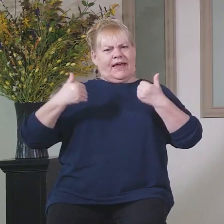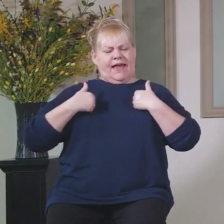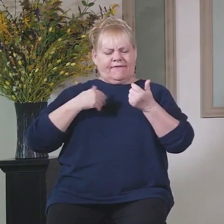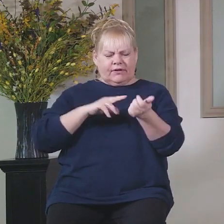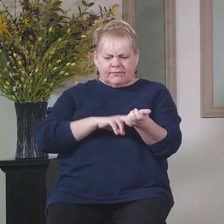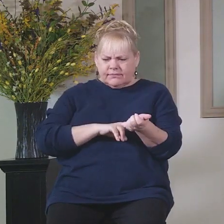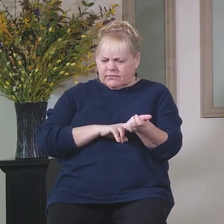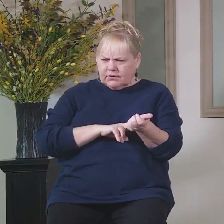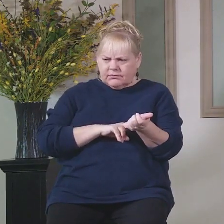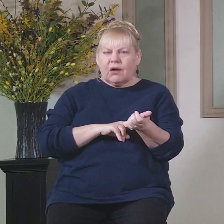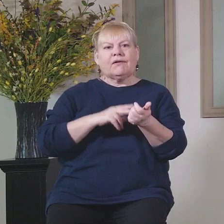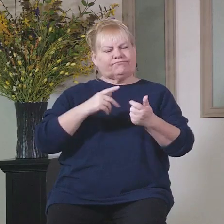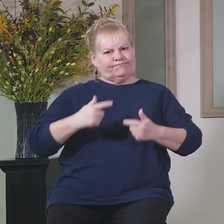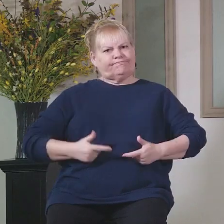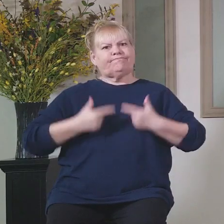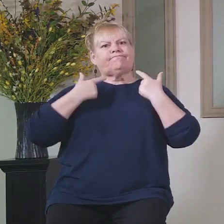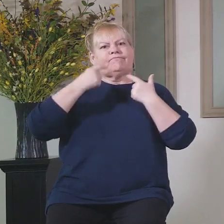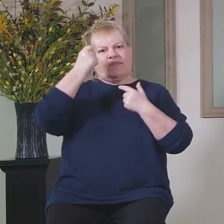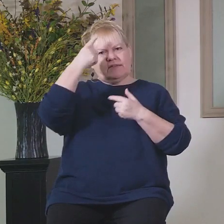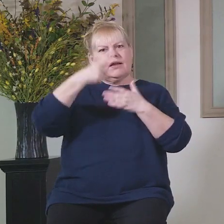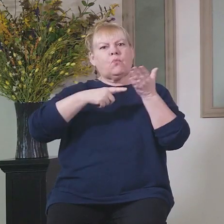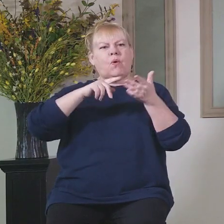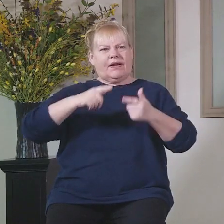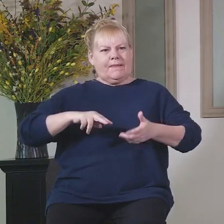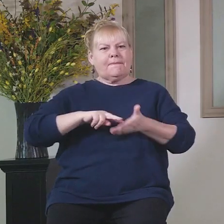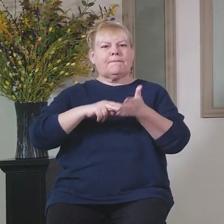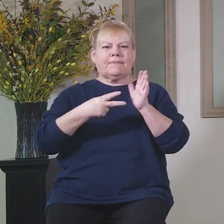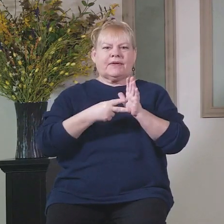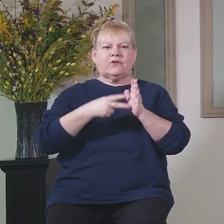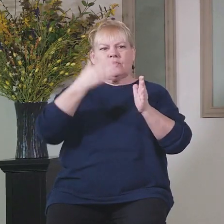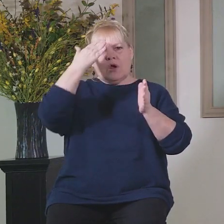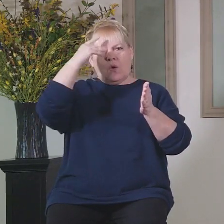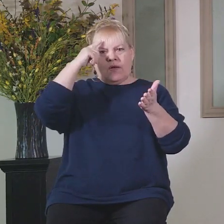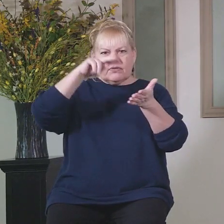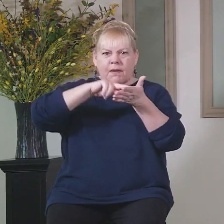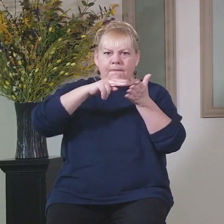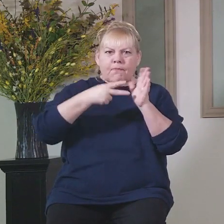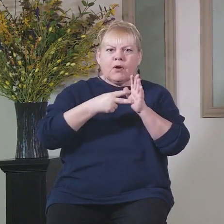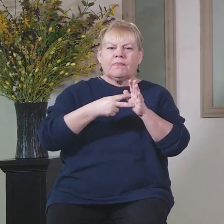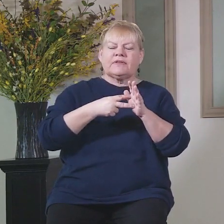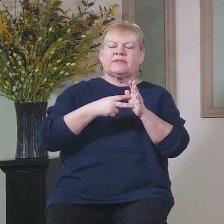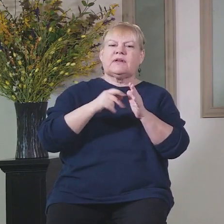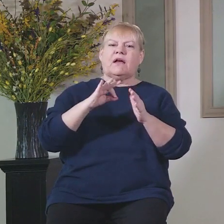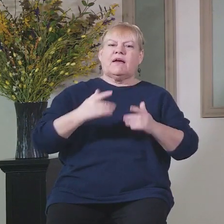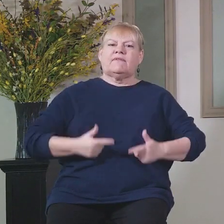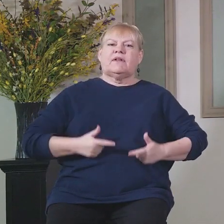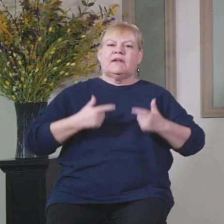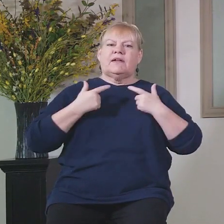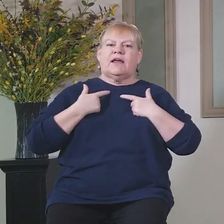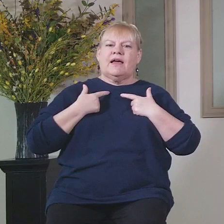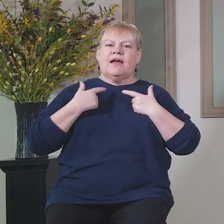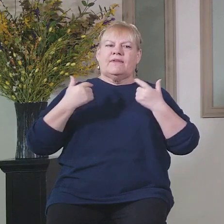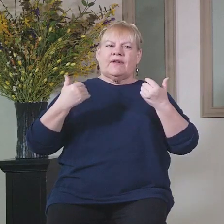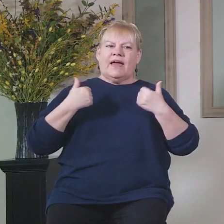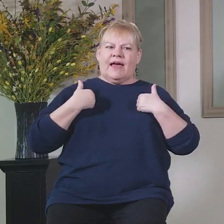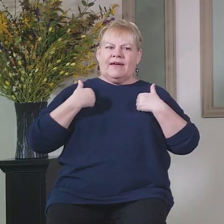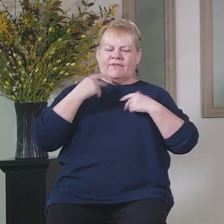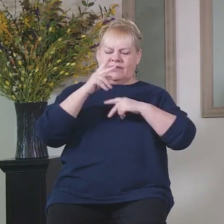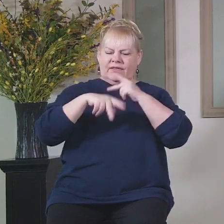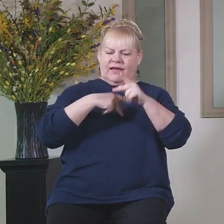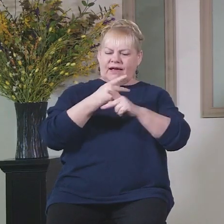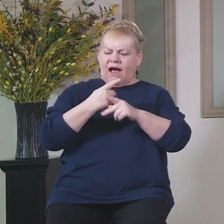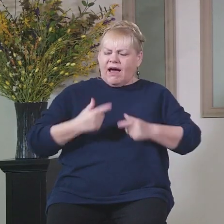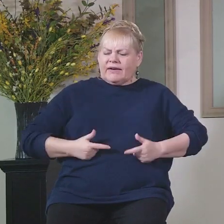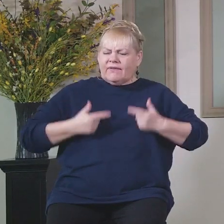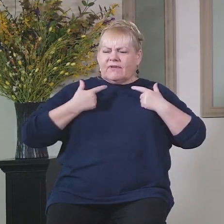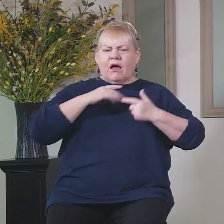pulse, it's understanding what life is about, knowing the purpose and the meaning of life. It's having the kind of life that all of